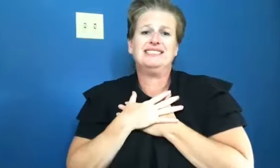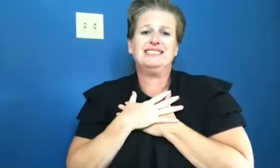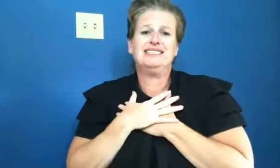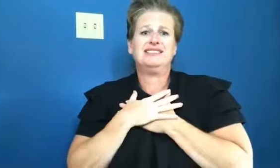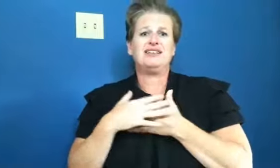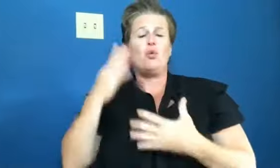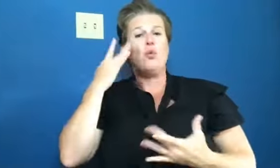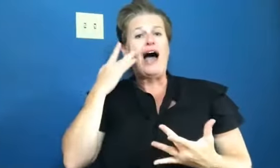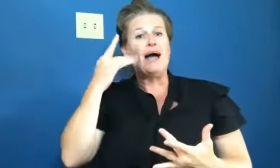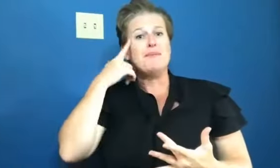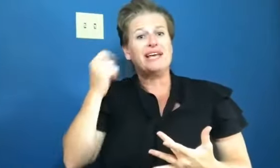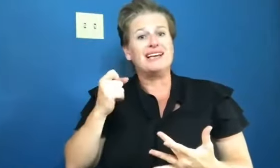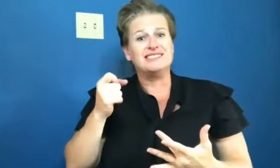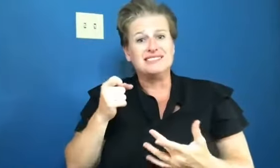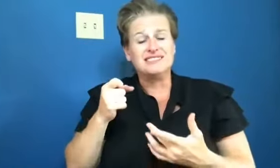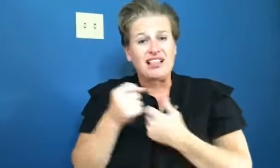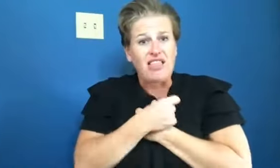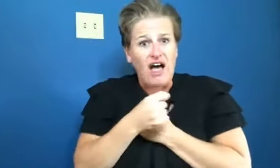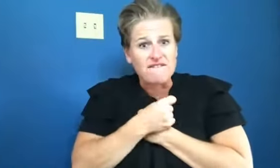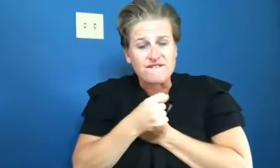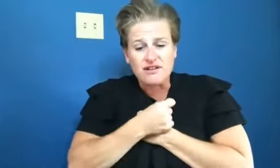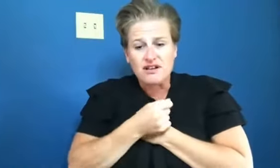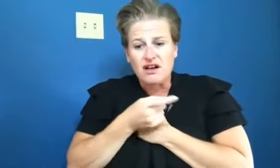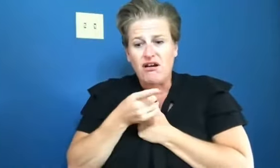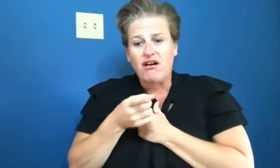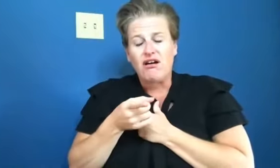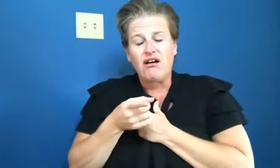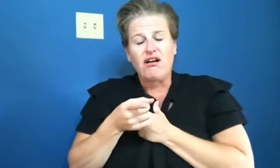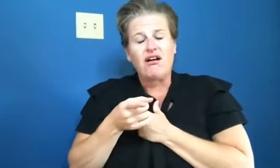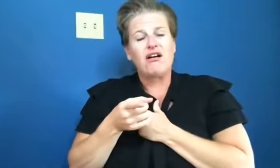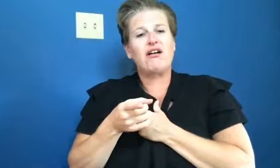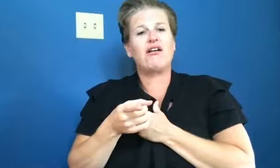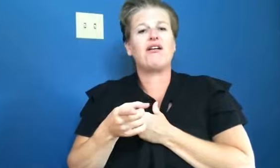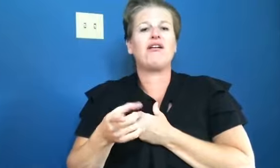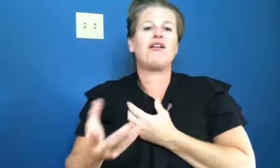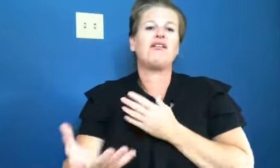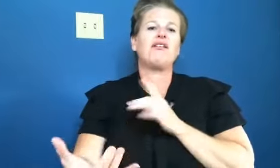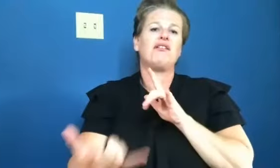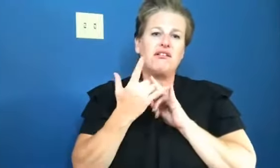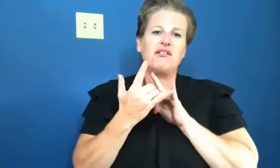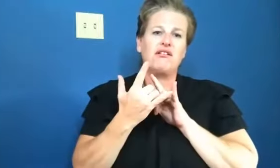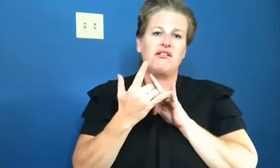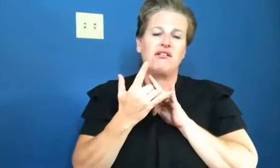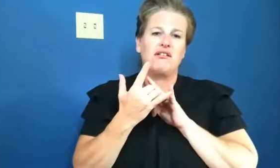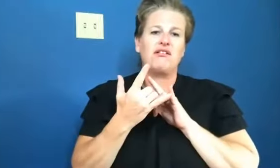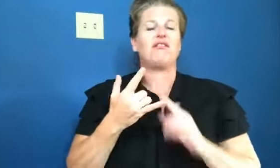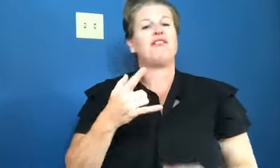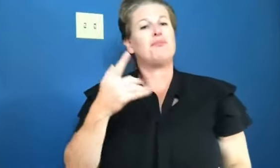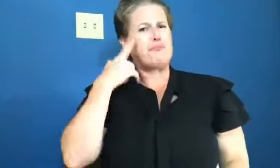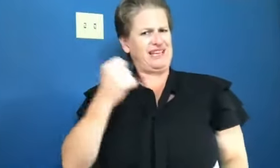love in me, because I had a God-shaped hole, and what I've always wanted in my life was to create something or an environment in